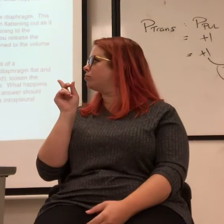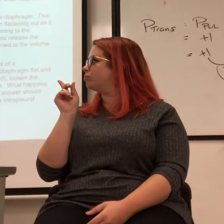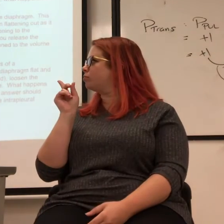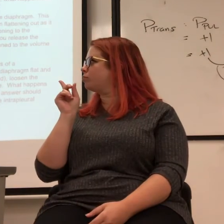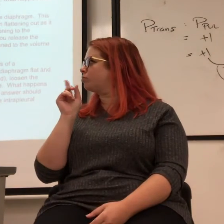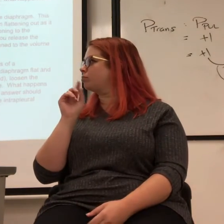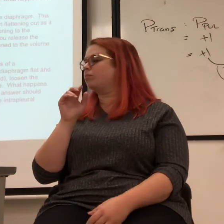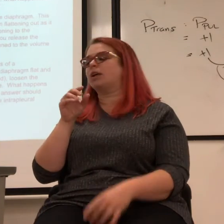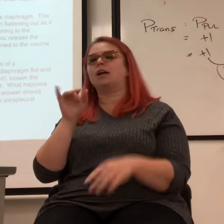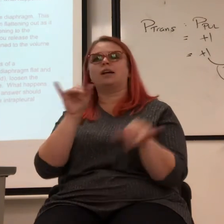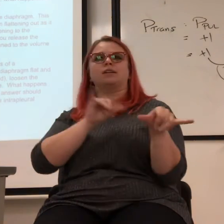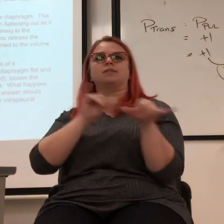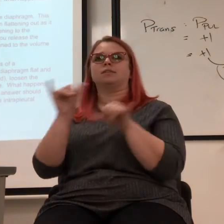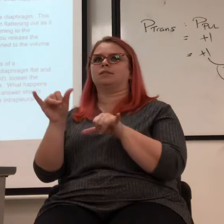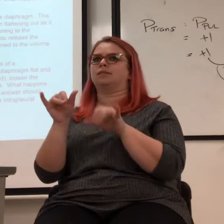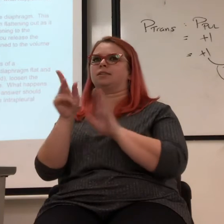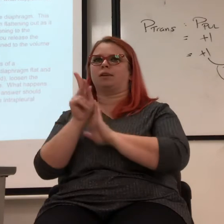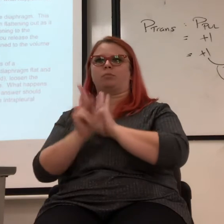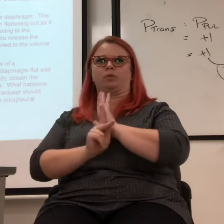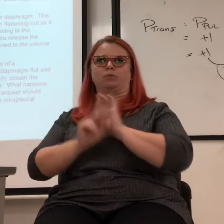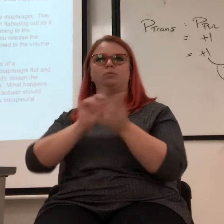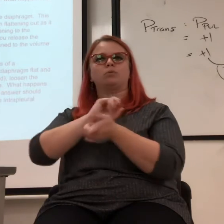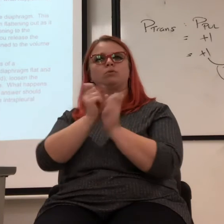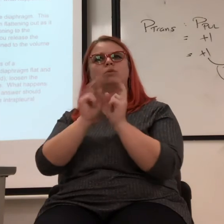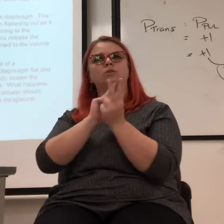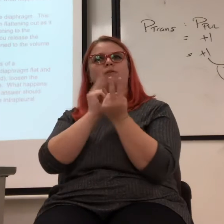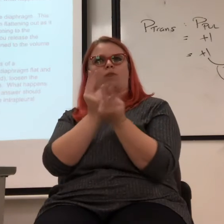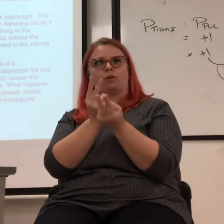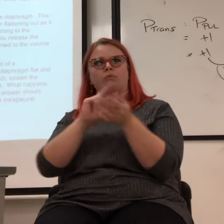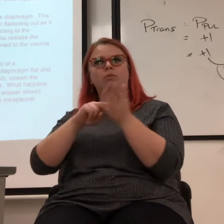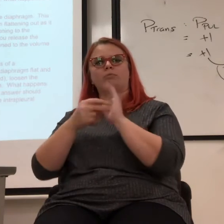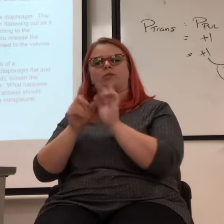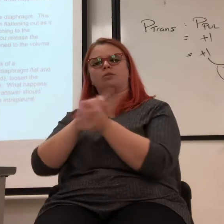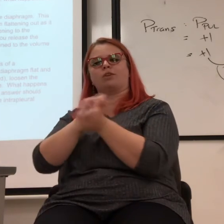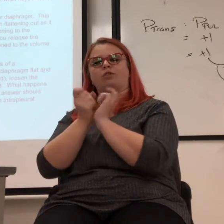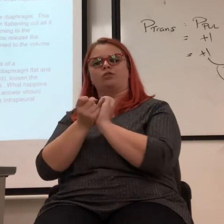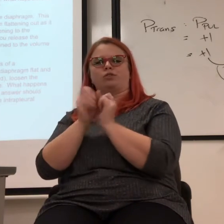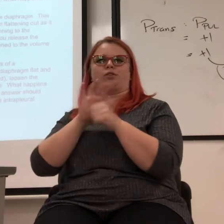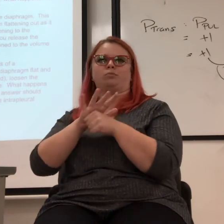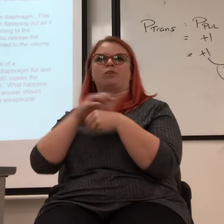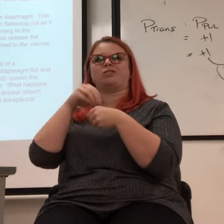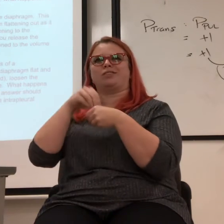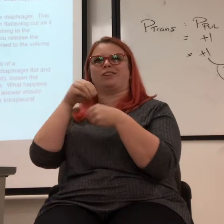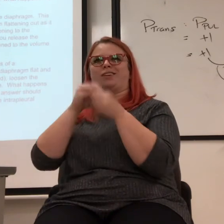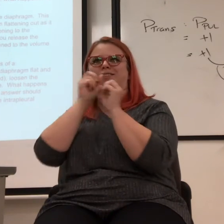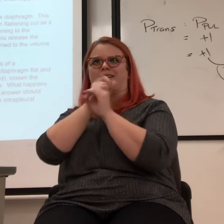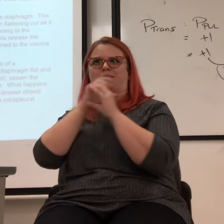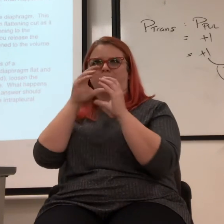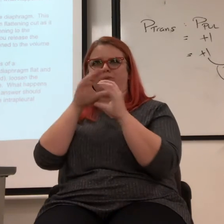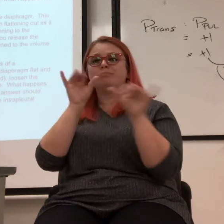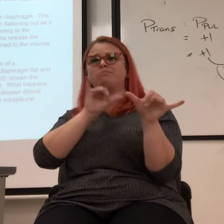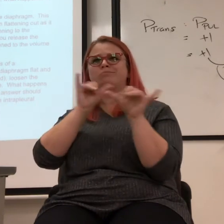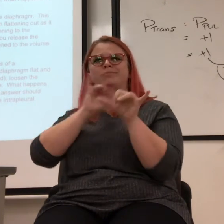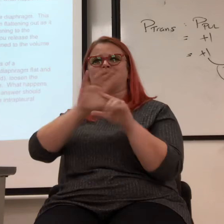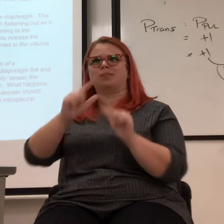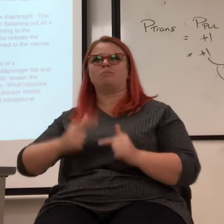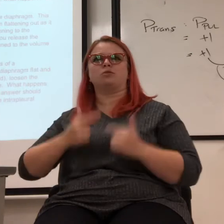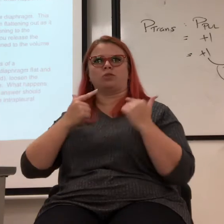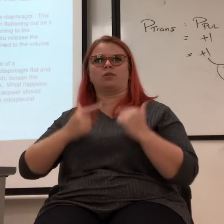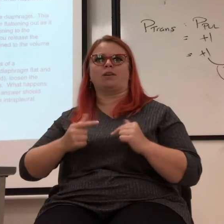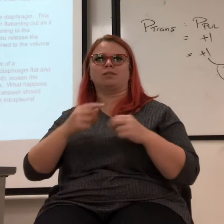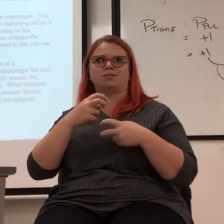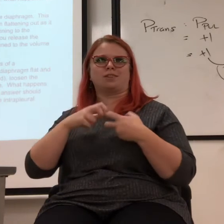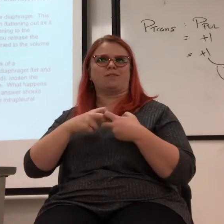on that principle. You change the volume. That changes the pressure inside the balloon. And it's the same with your lungs. The physics